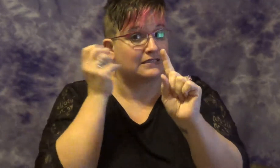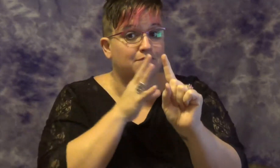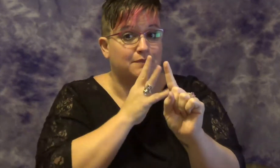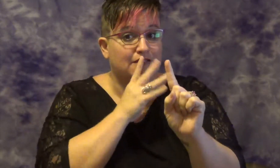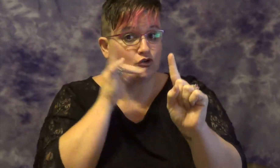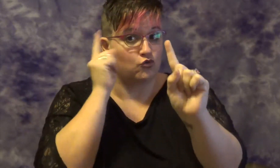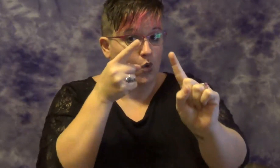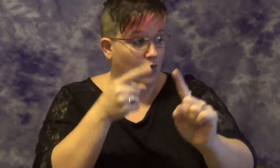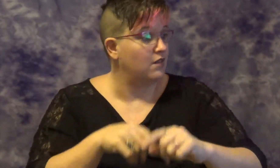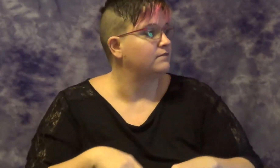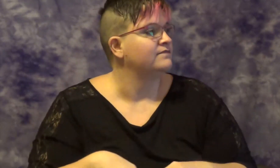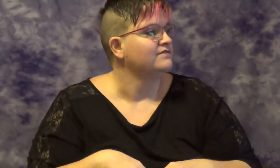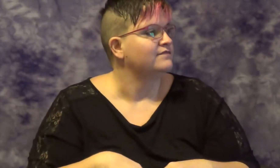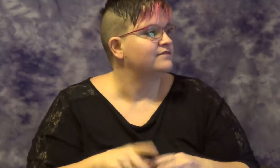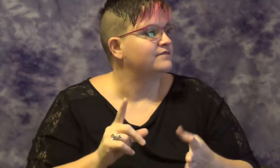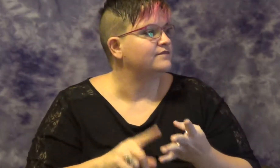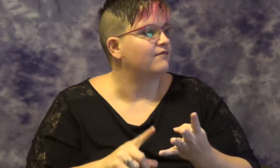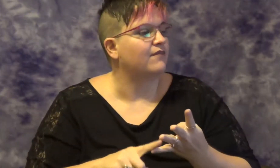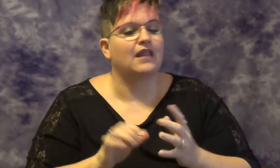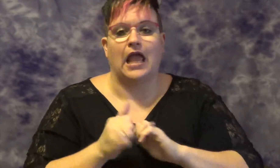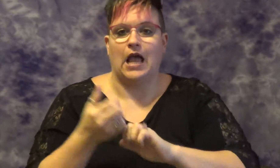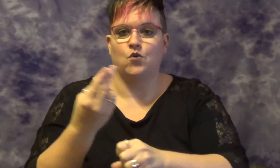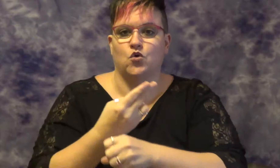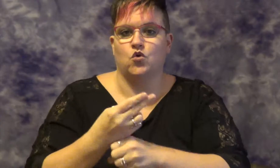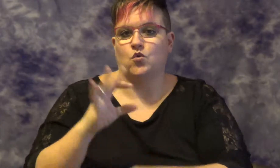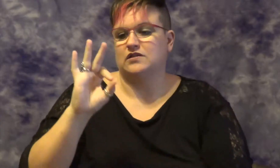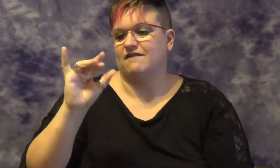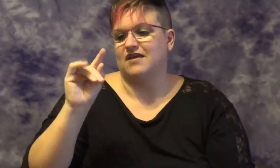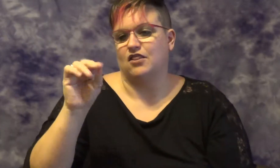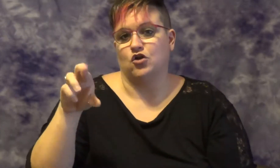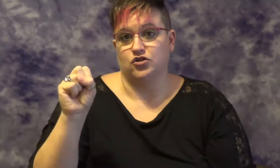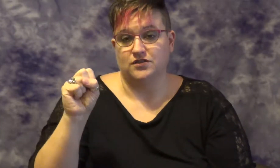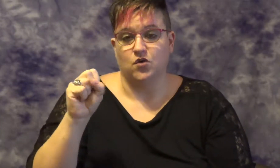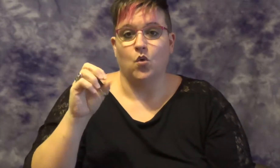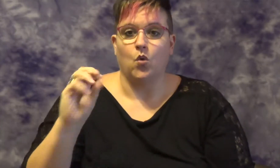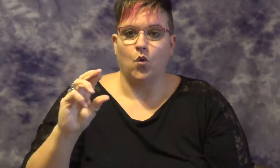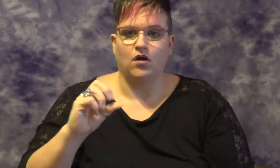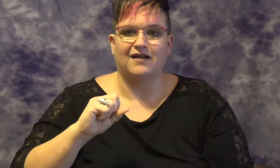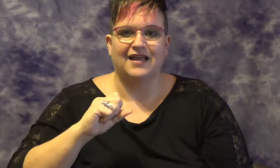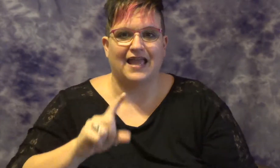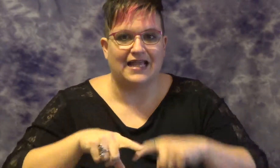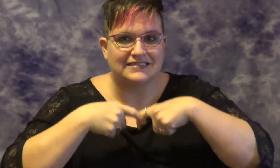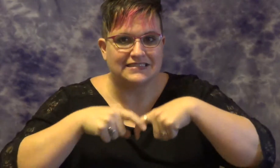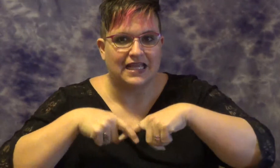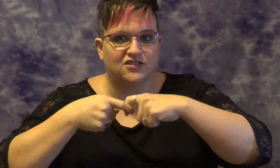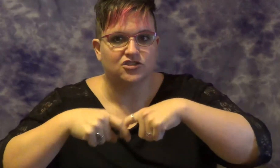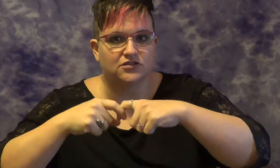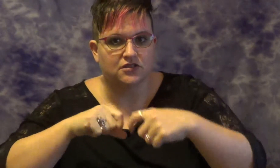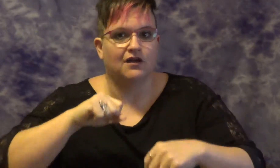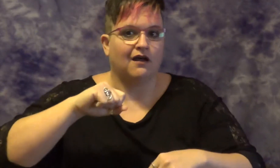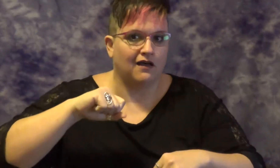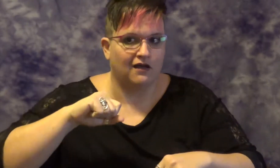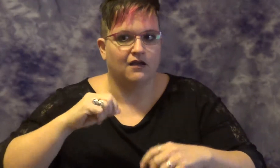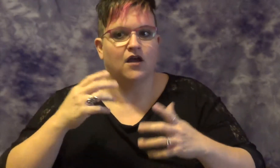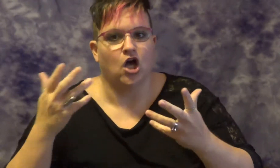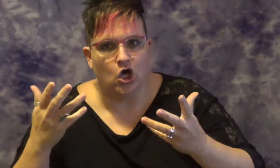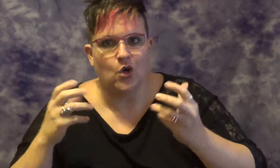And remember, the speaker's goal is always in there. And also how you use fillers or